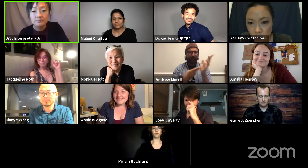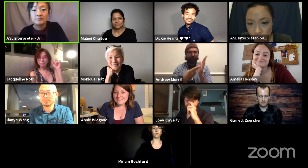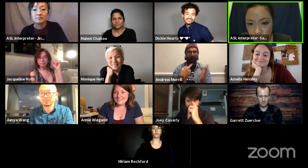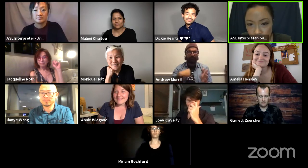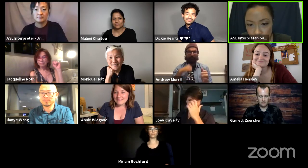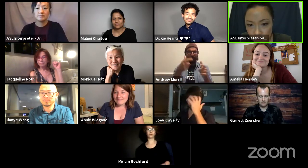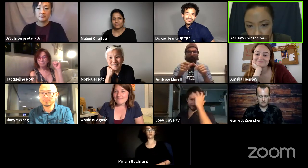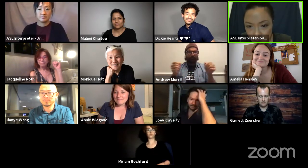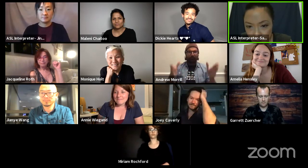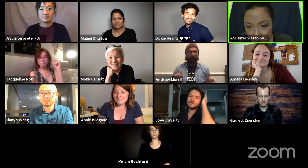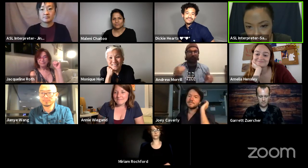unknown.